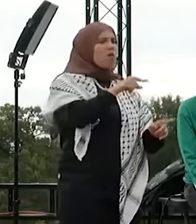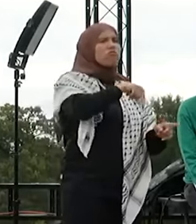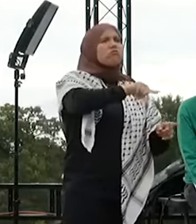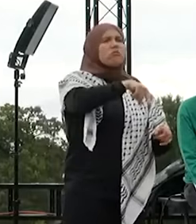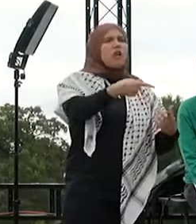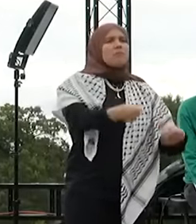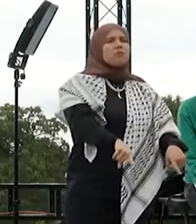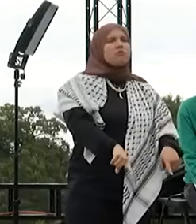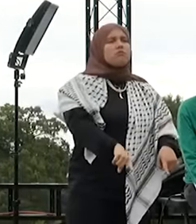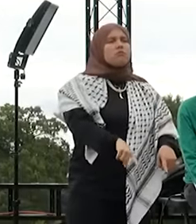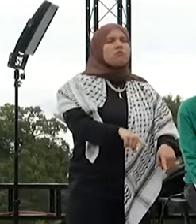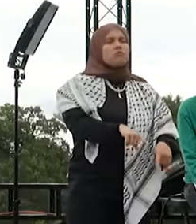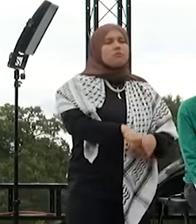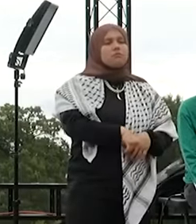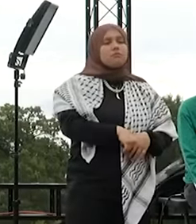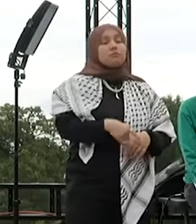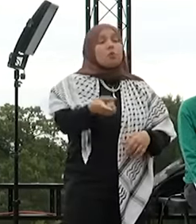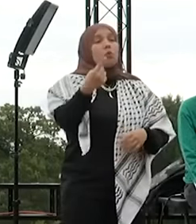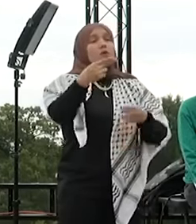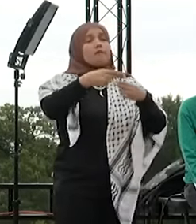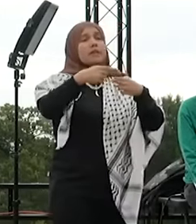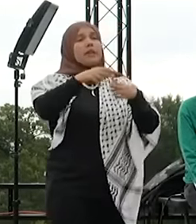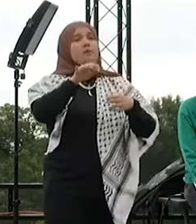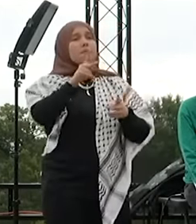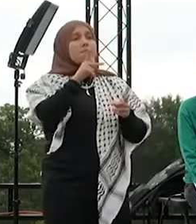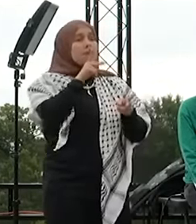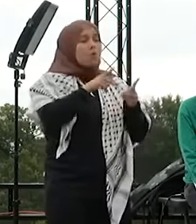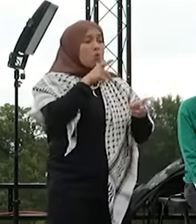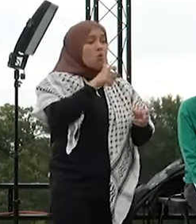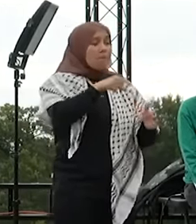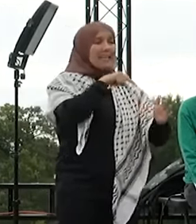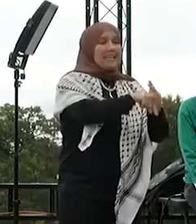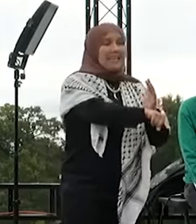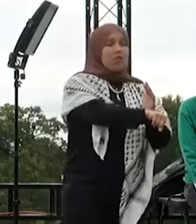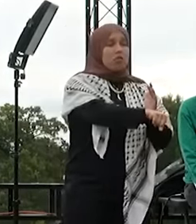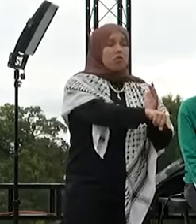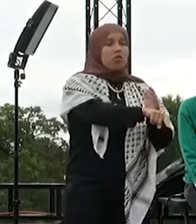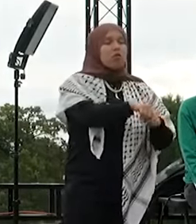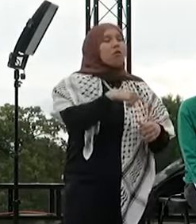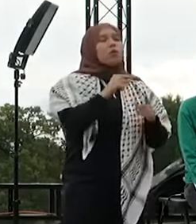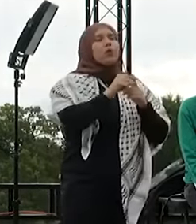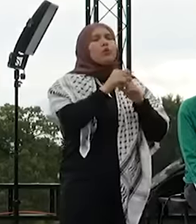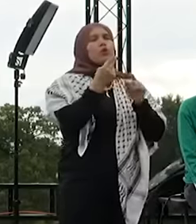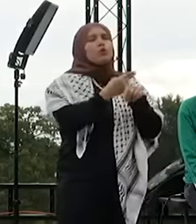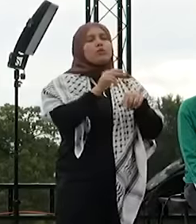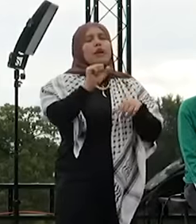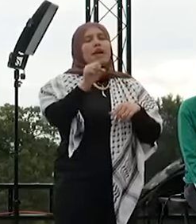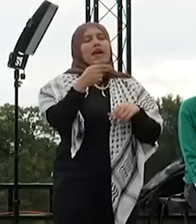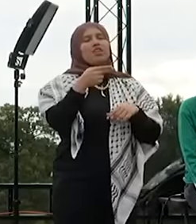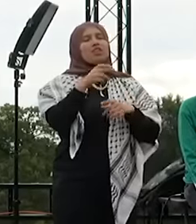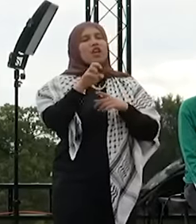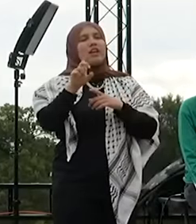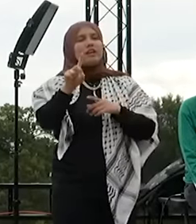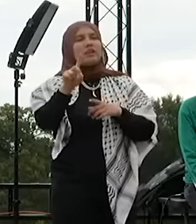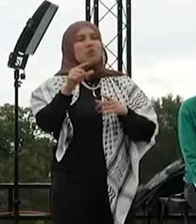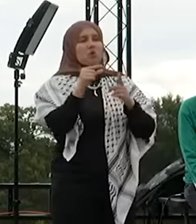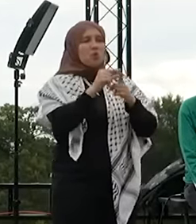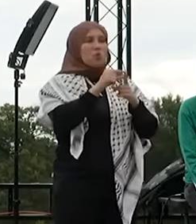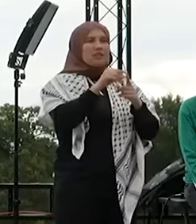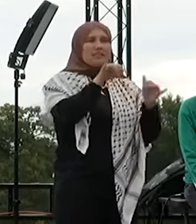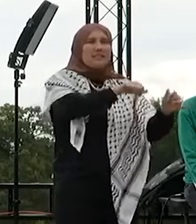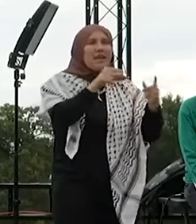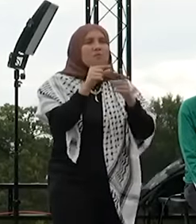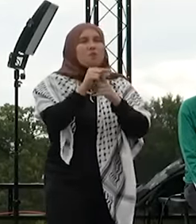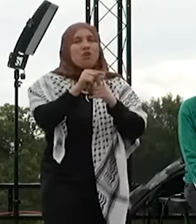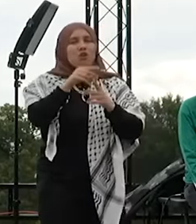And one of the names of those that are martyred, in fact, the word that we use is As-Shaheed, the witness.